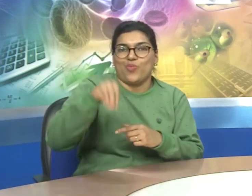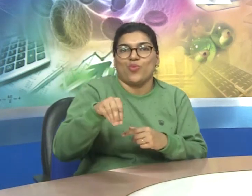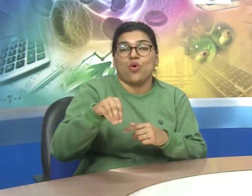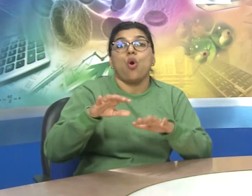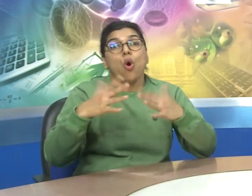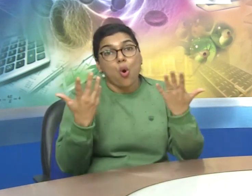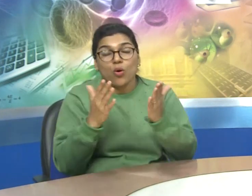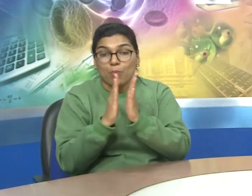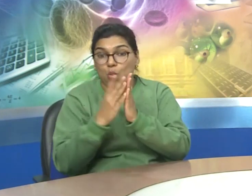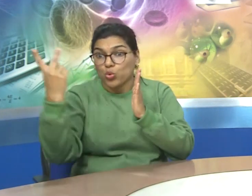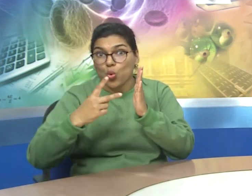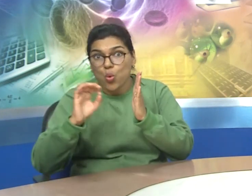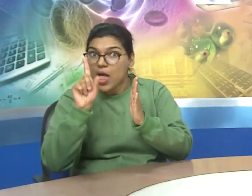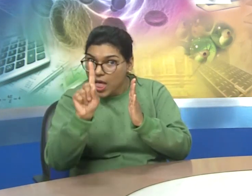which is international method.